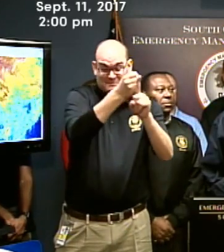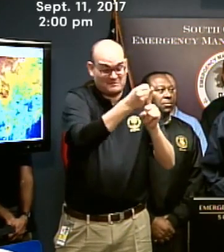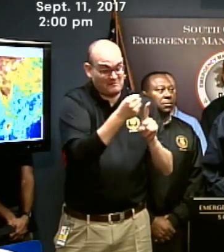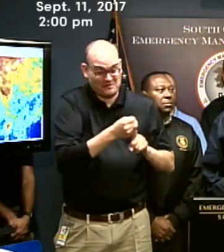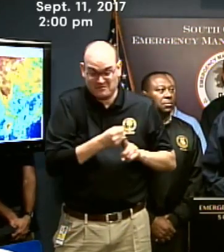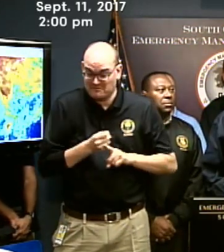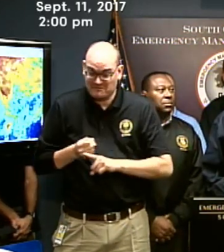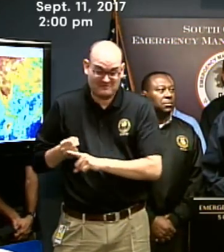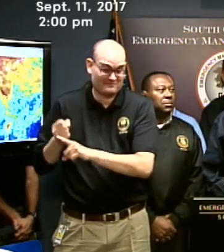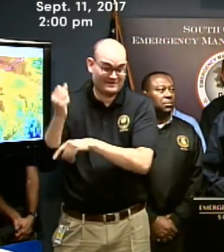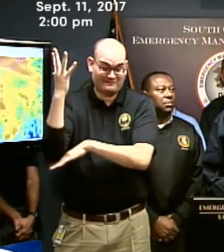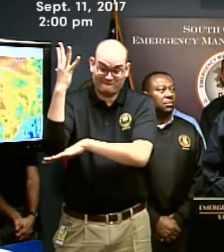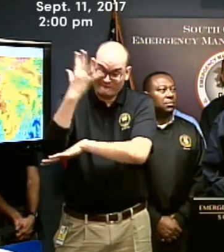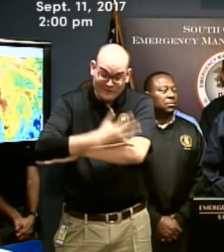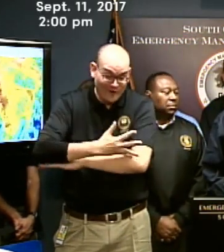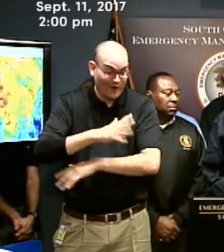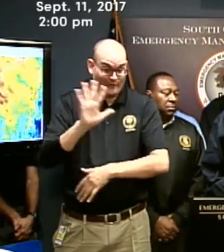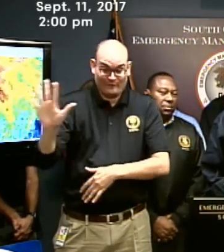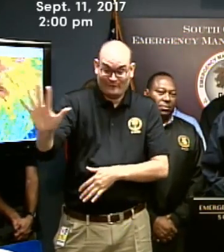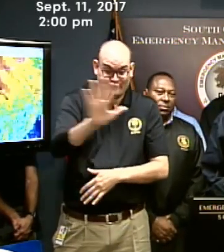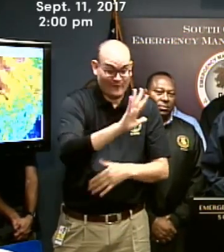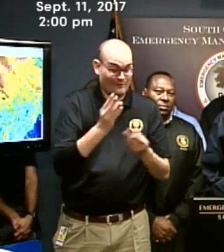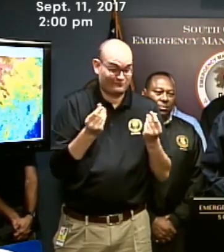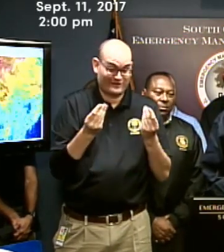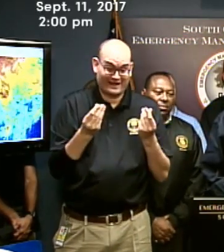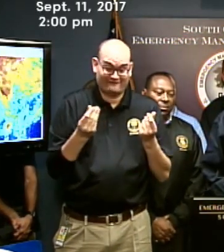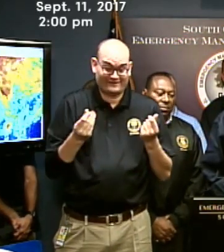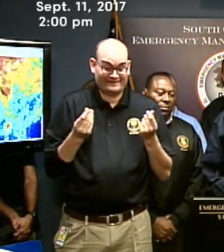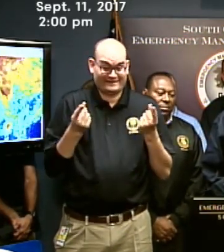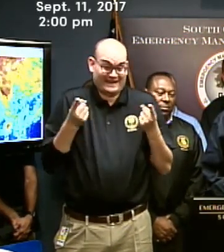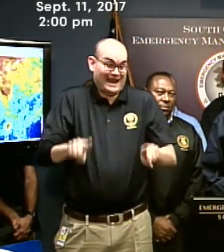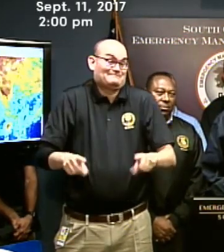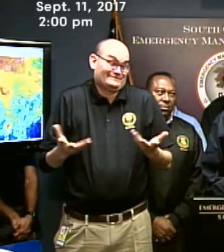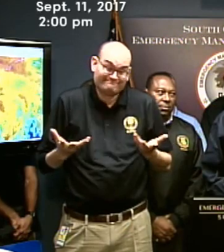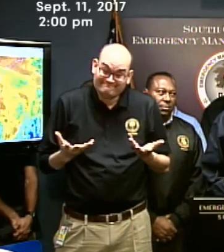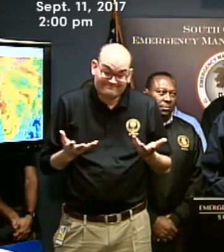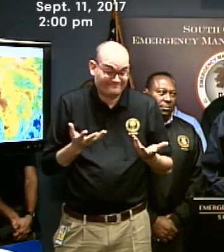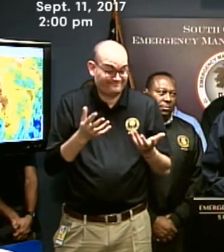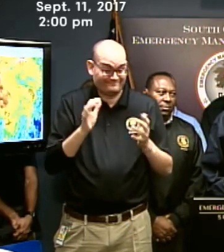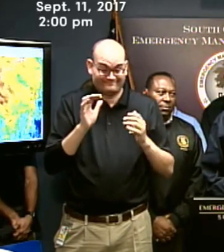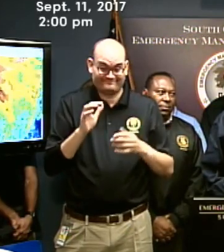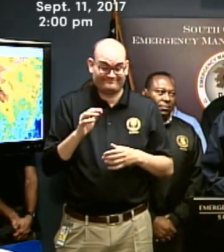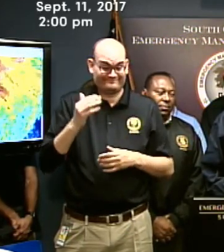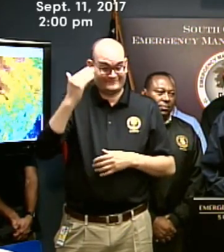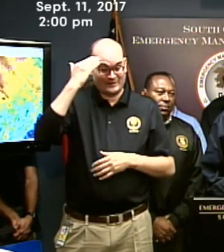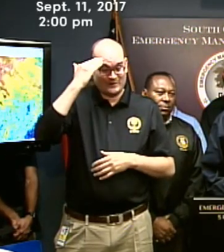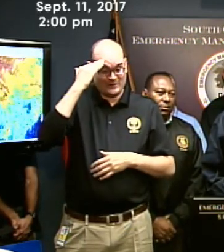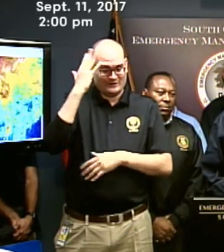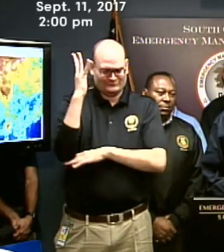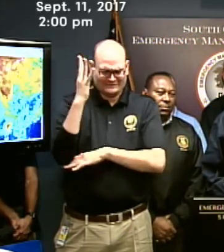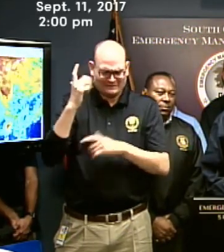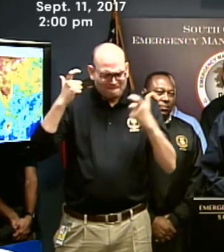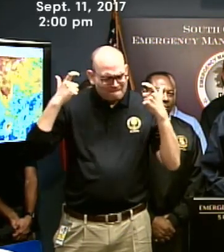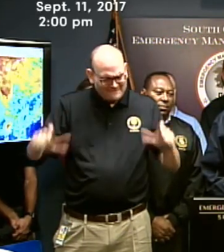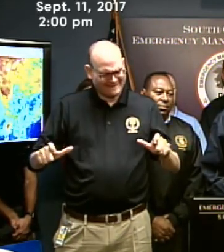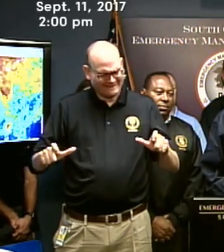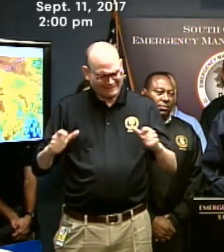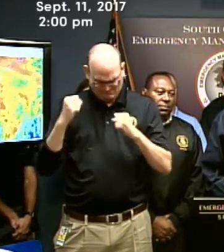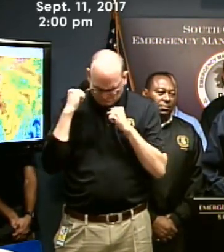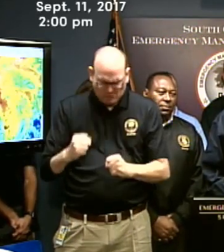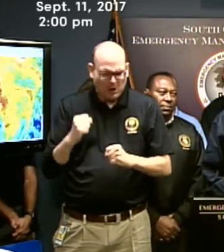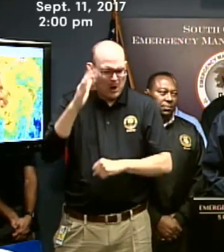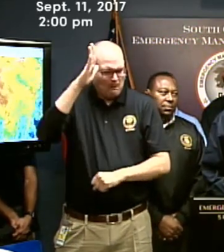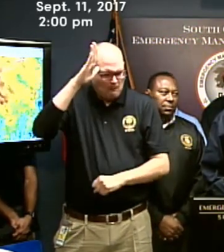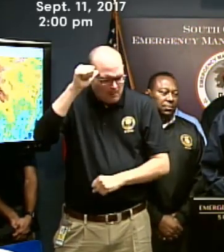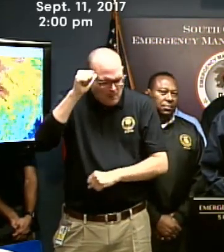can happen anywhere. We didn't expect that at all because of the size of that tree and the strength of that tree. There's